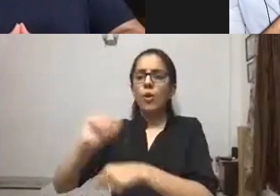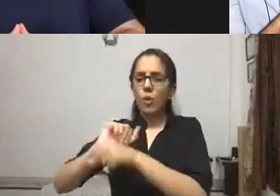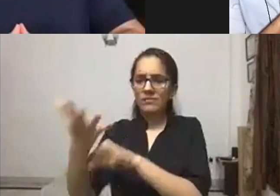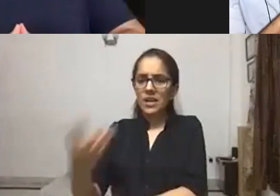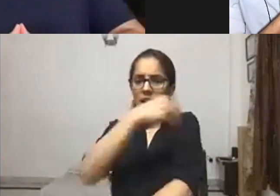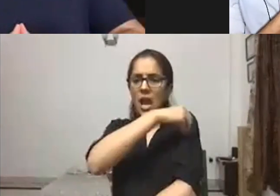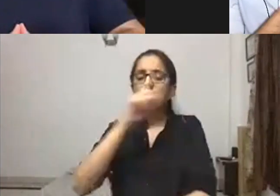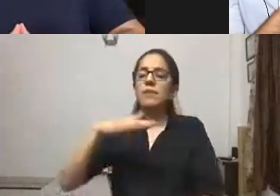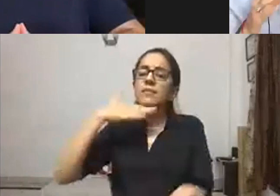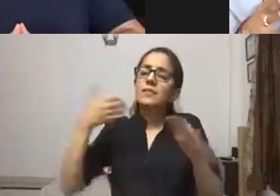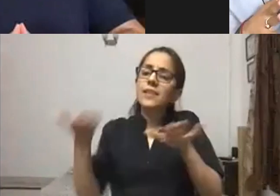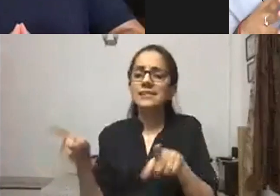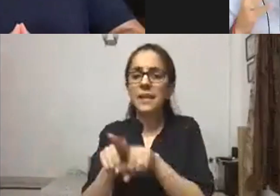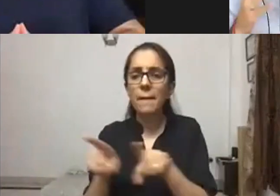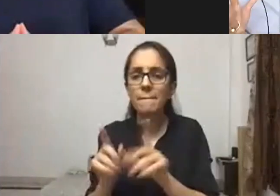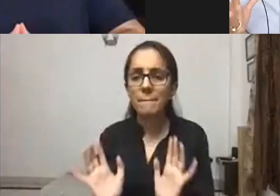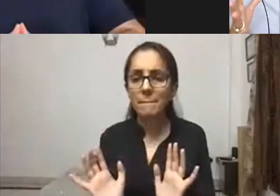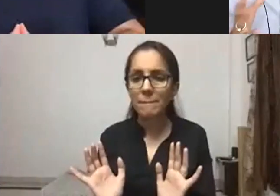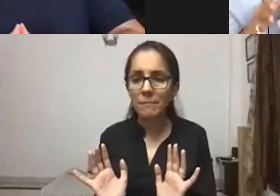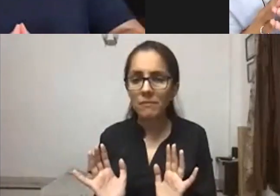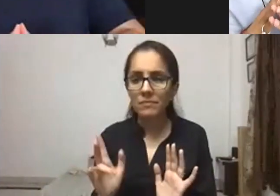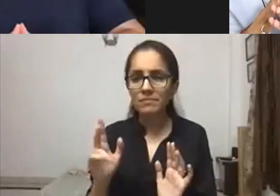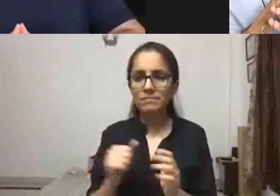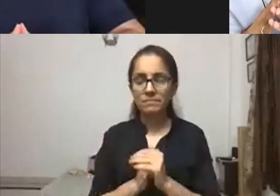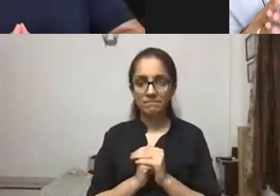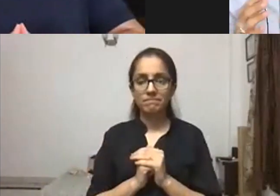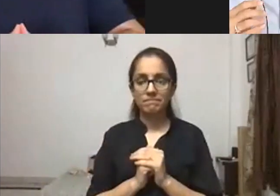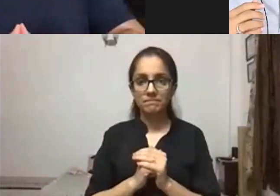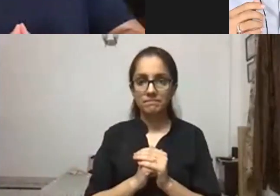dead virus. So it will not reply.